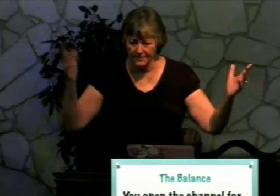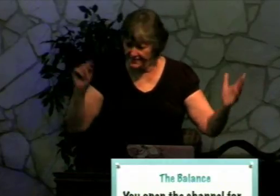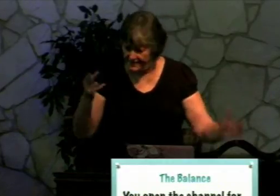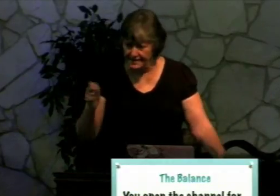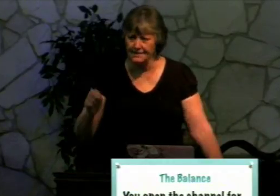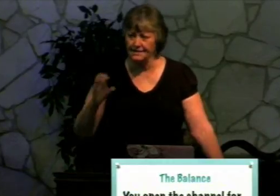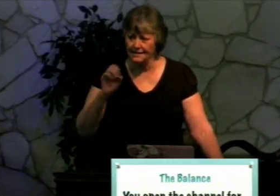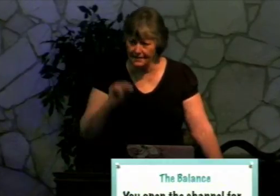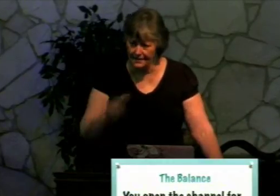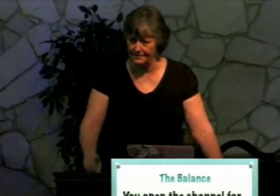The end.